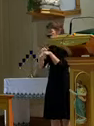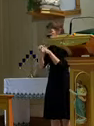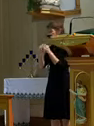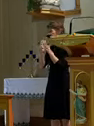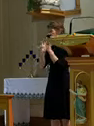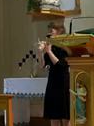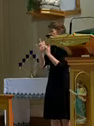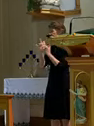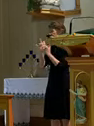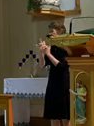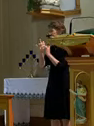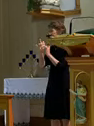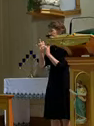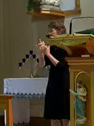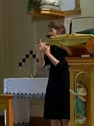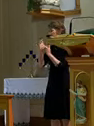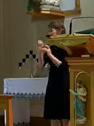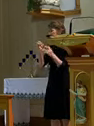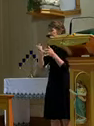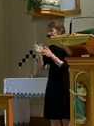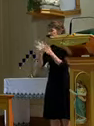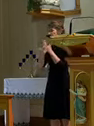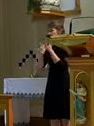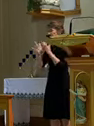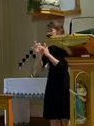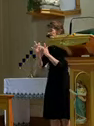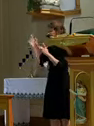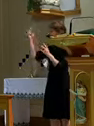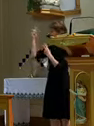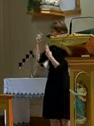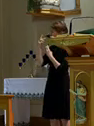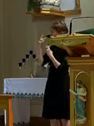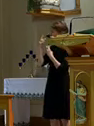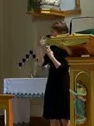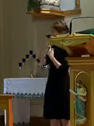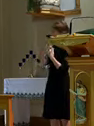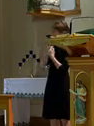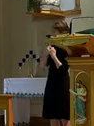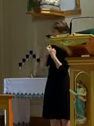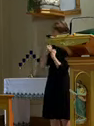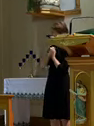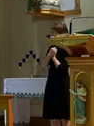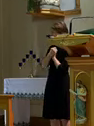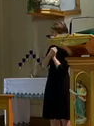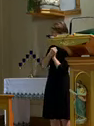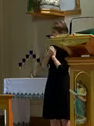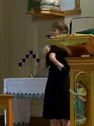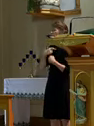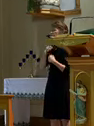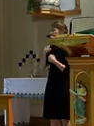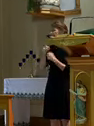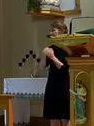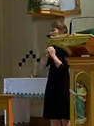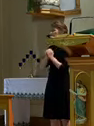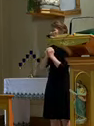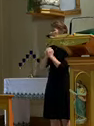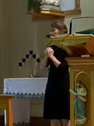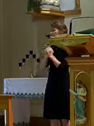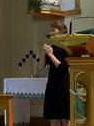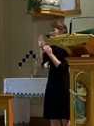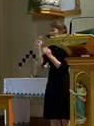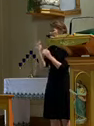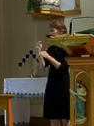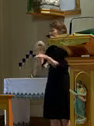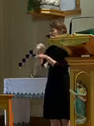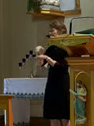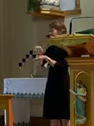present before us and allow him to look back on you with love? An adorer is needed for Monday evenings at 6 p.m.